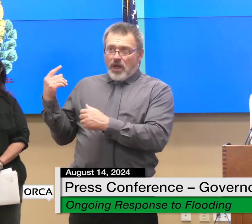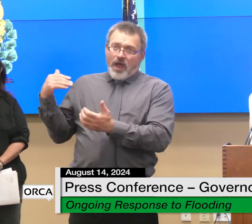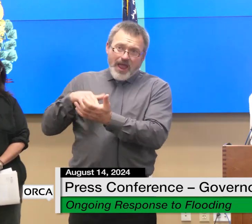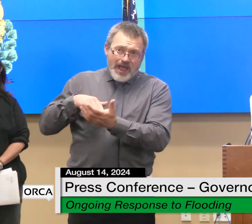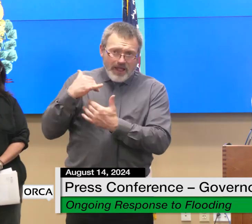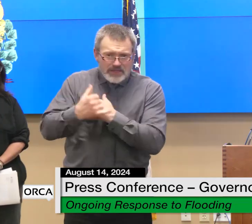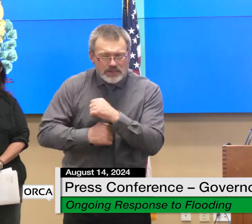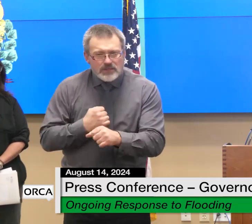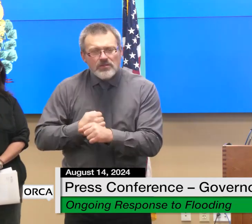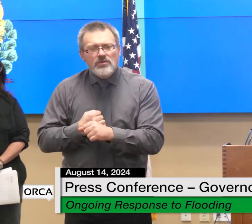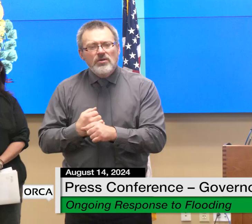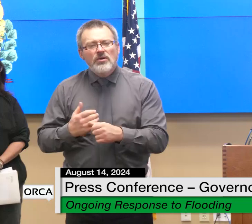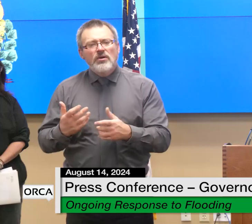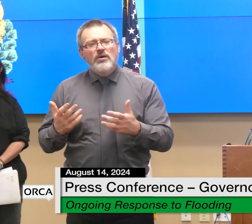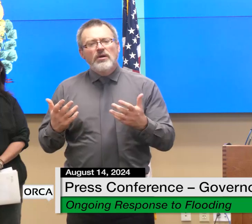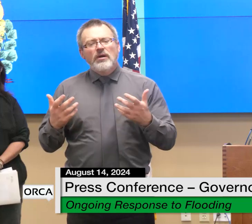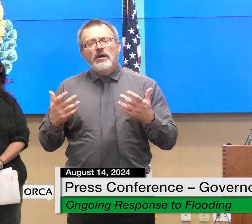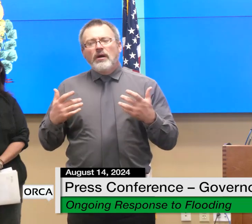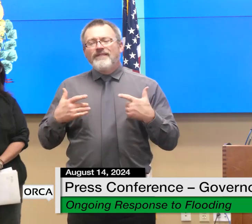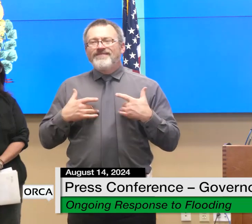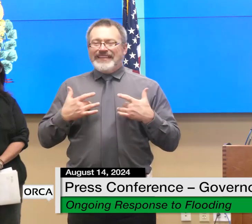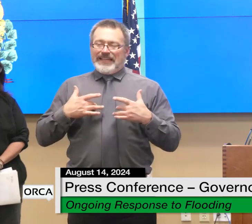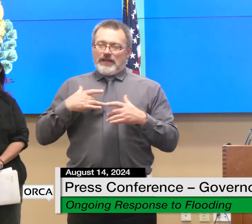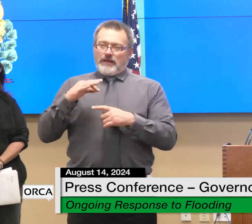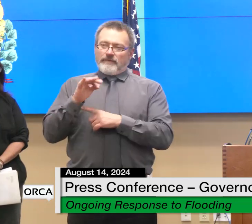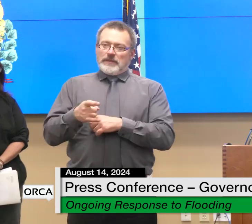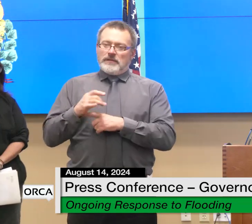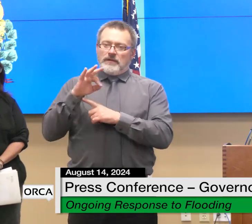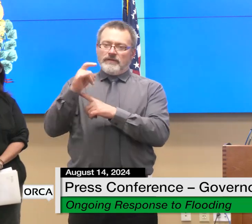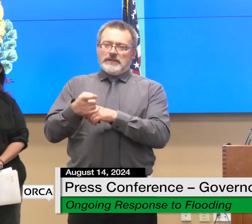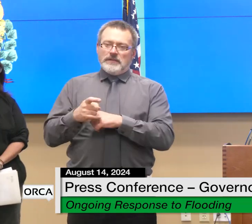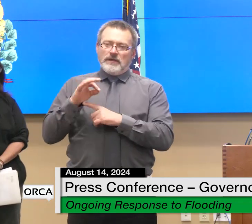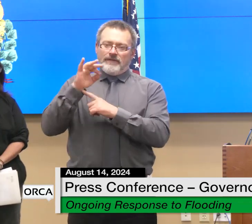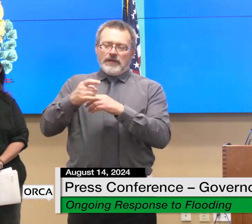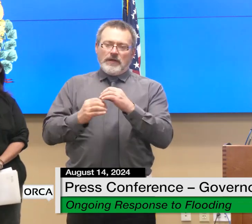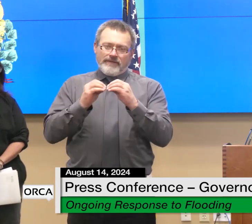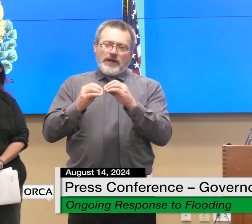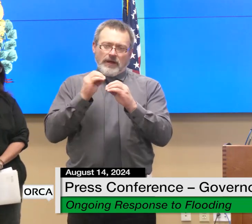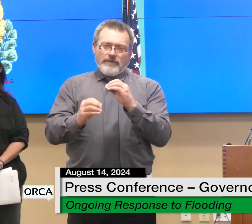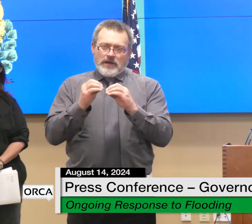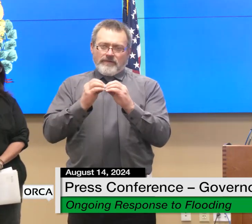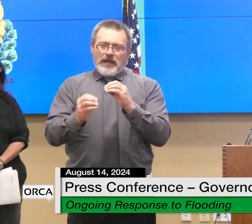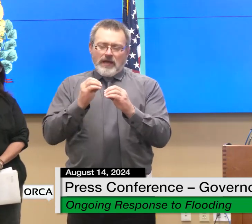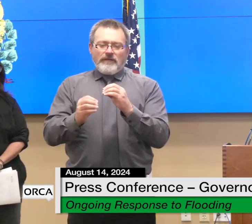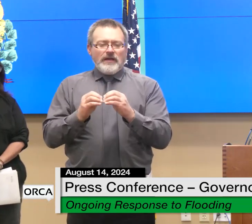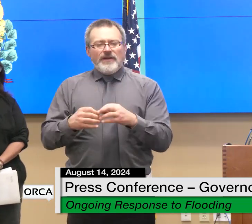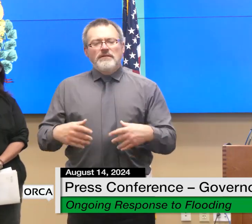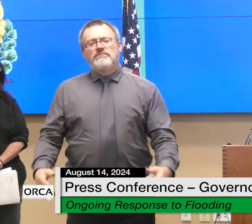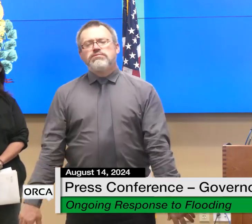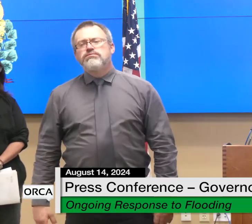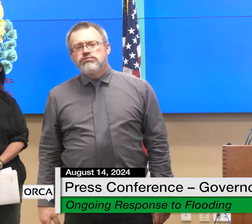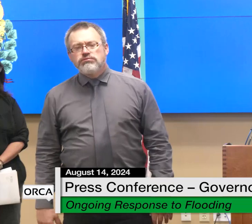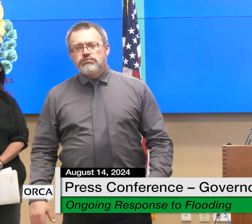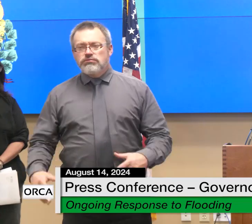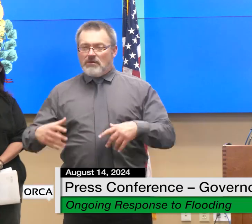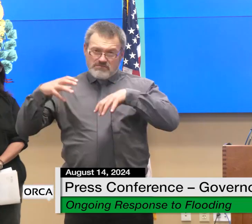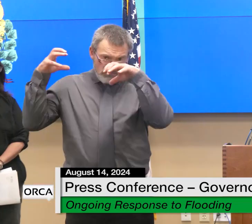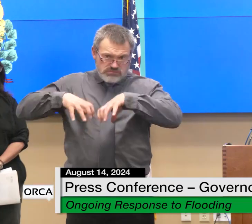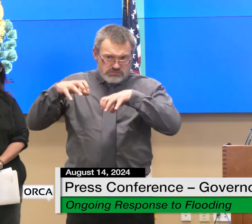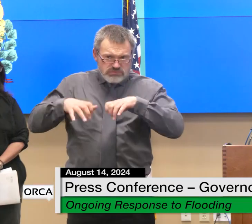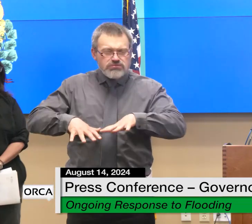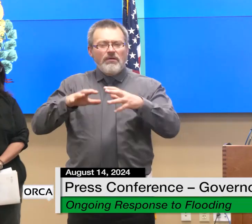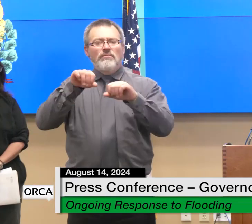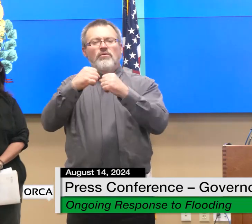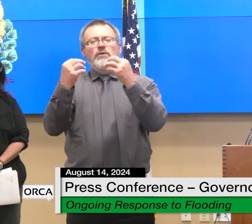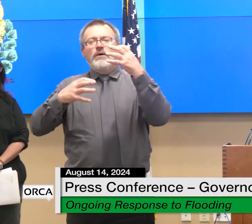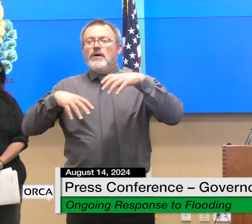and rebuilding. And like last summer, with multiple storms bringing torrential downpours, there are many who have